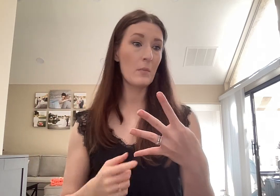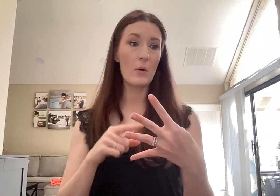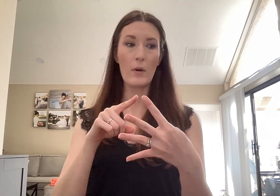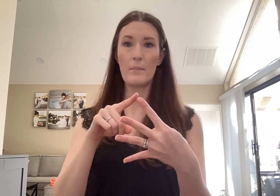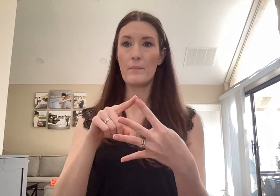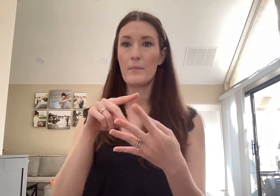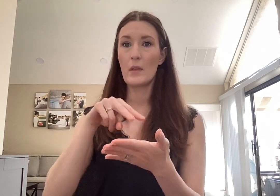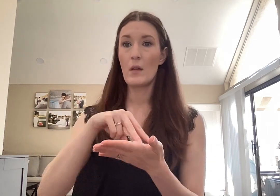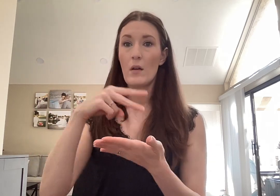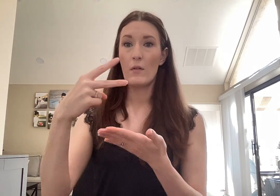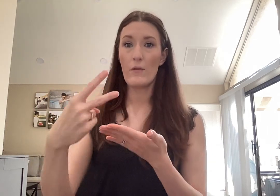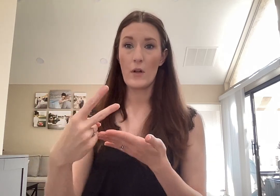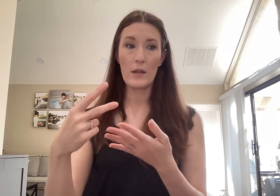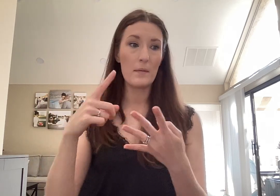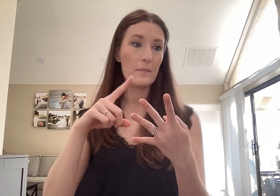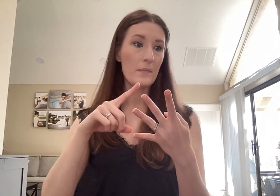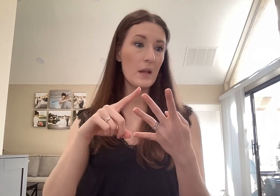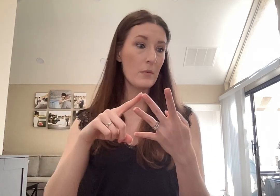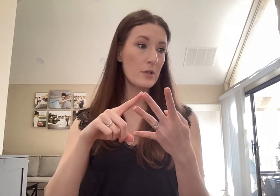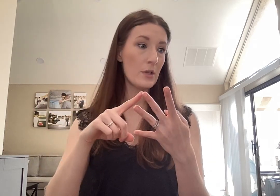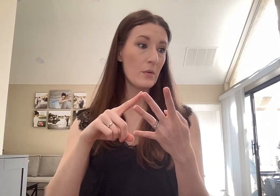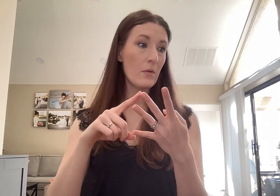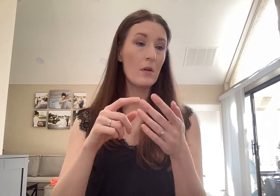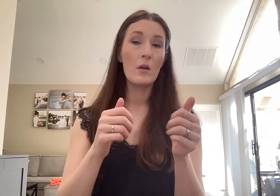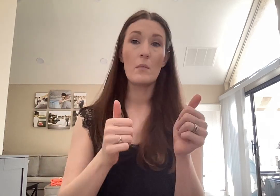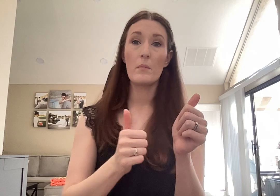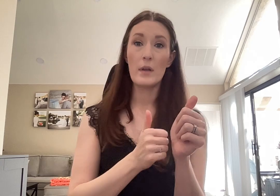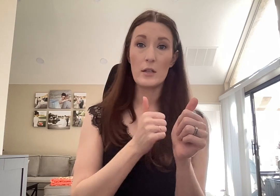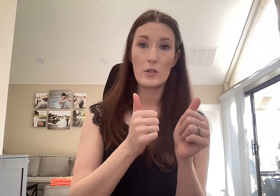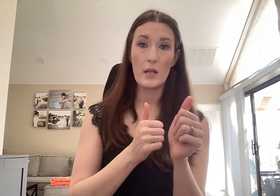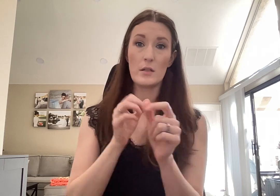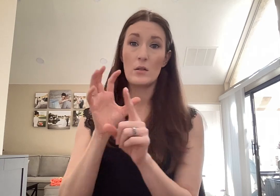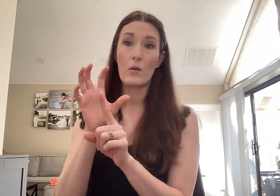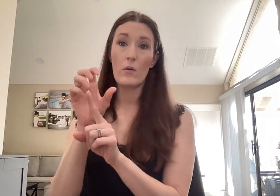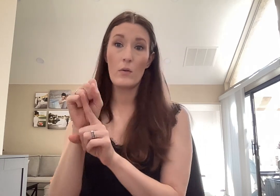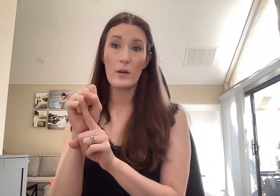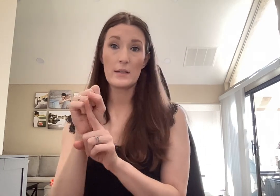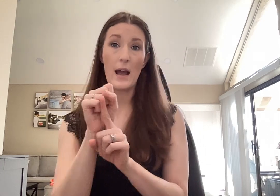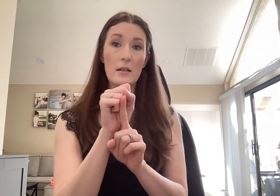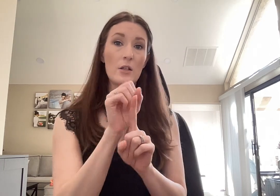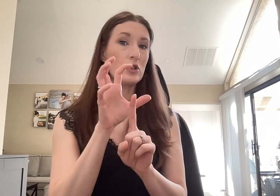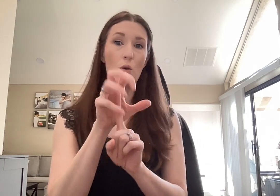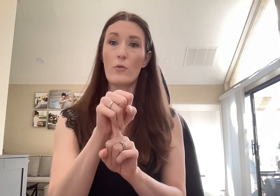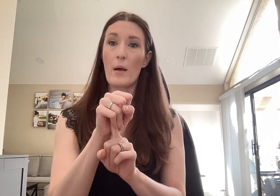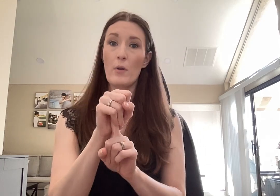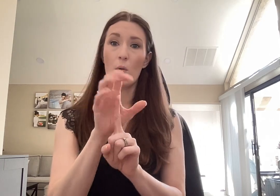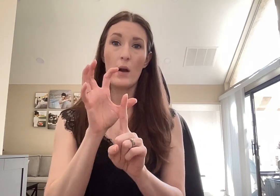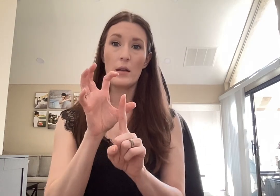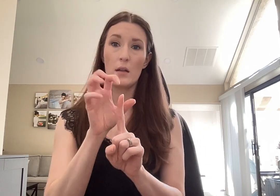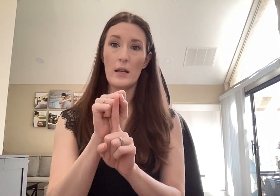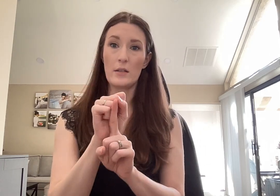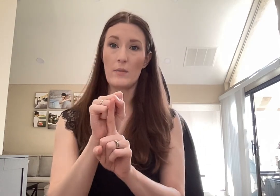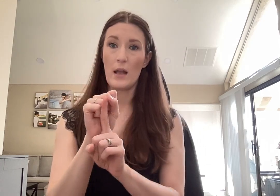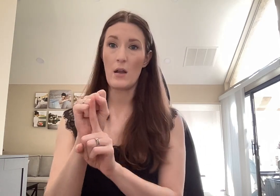1, falling. Number 2, being chased or attacked. Don't grab your 1, it's right here,